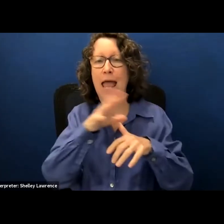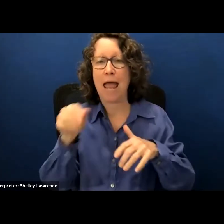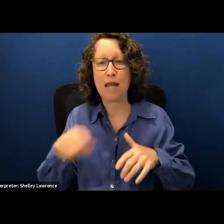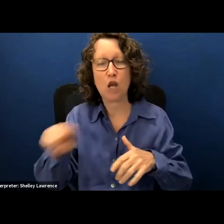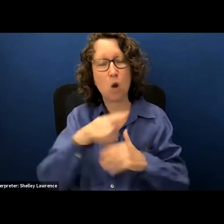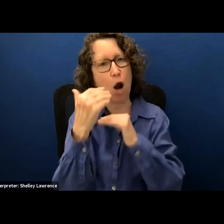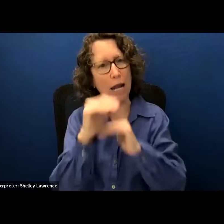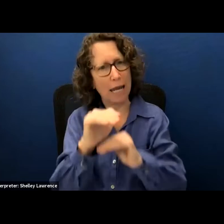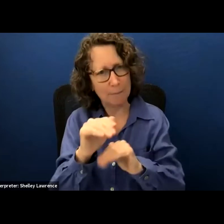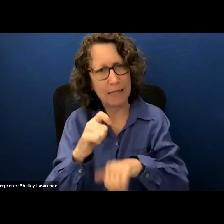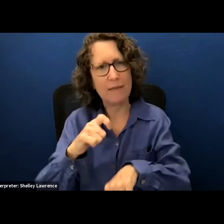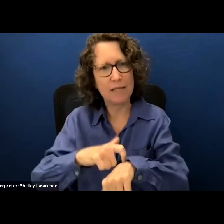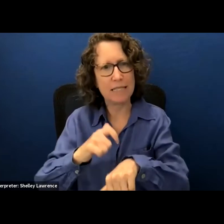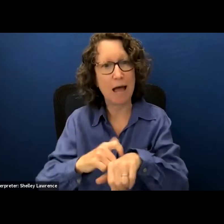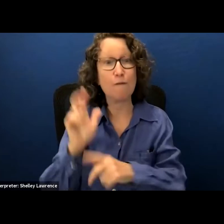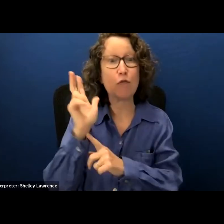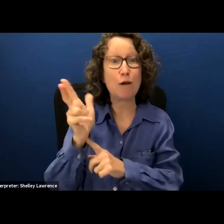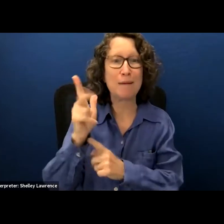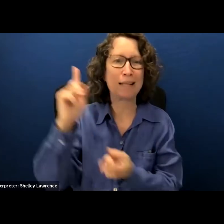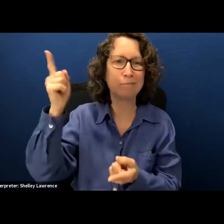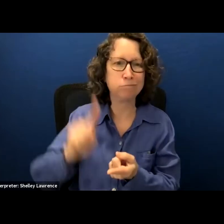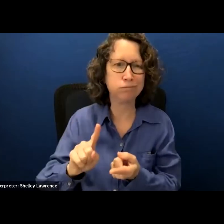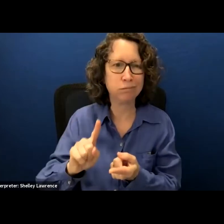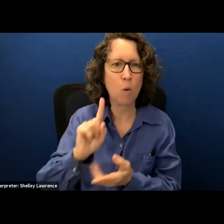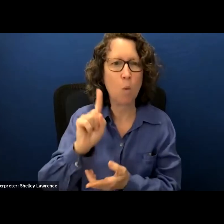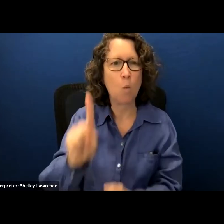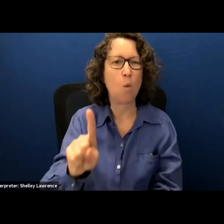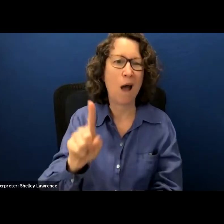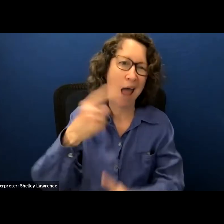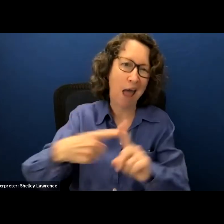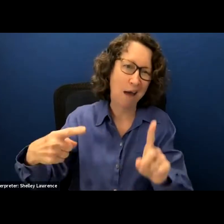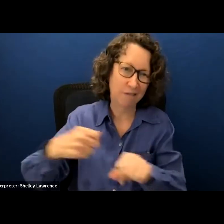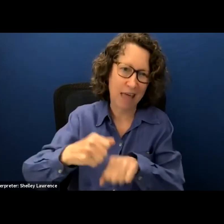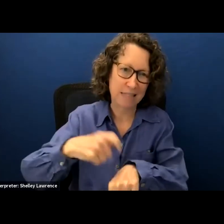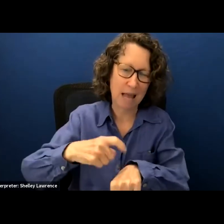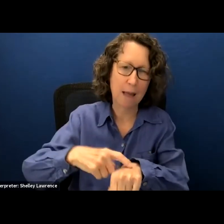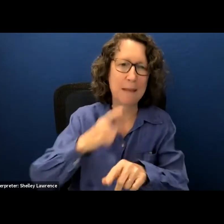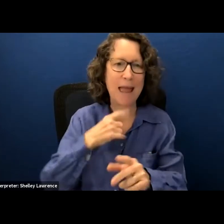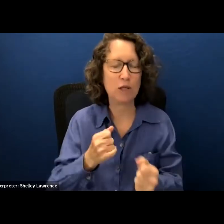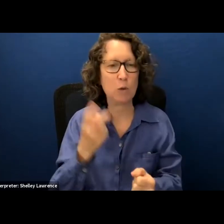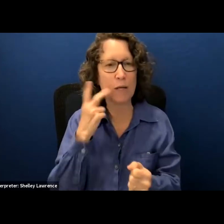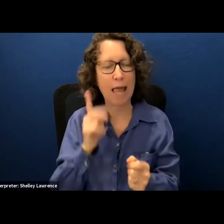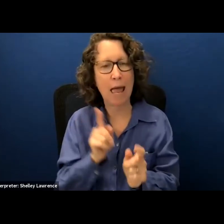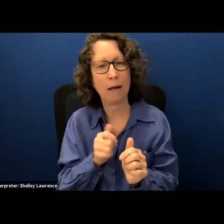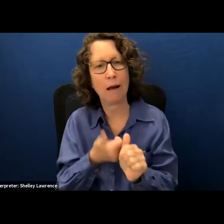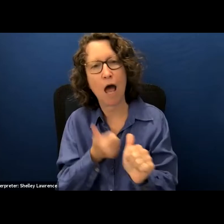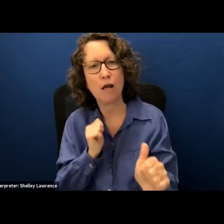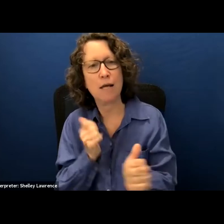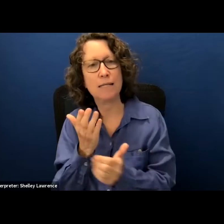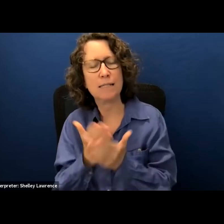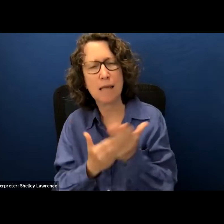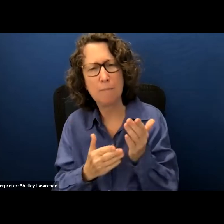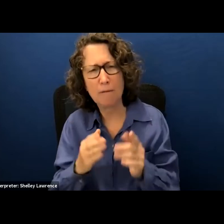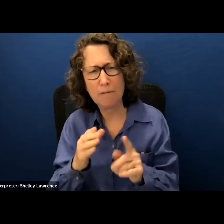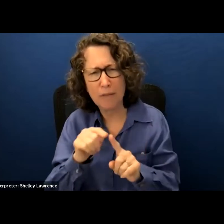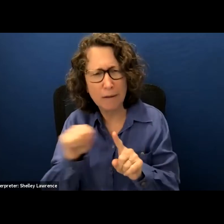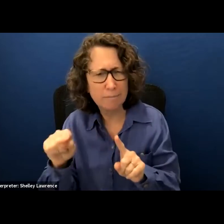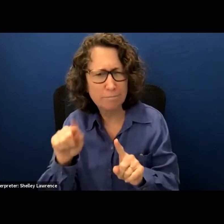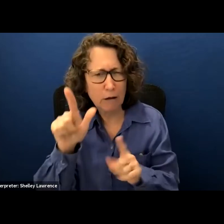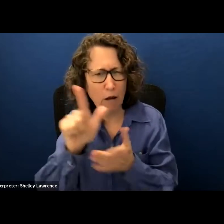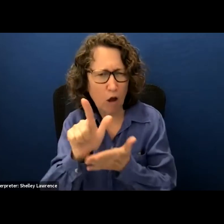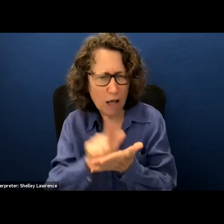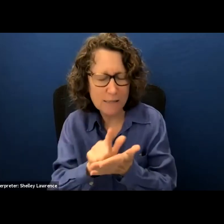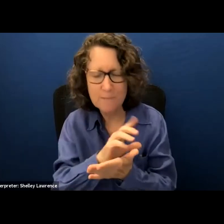you're limiting the time from 3 minutes to a minute and a half. And you can certainly skirt some of the Brown Act laws.